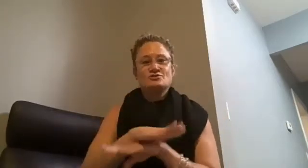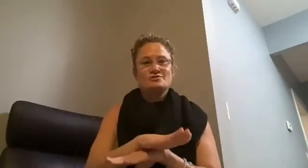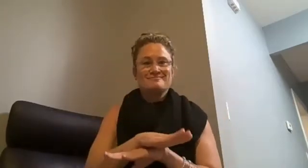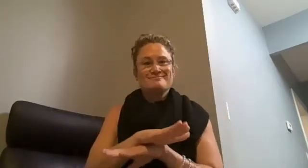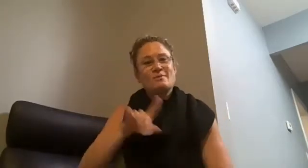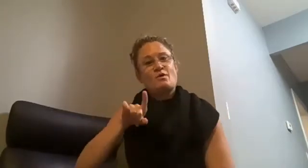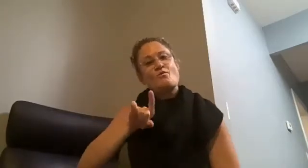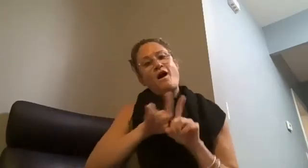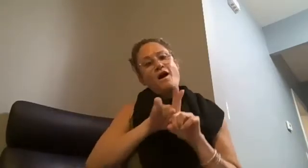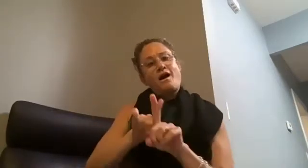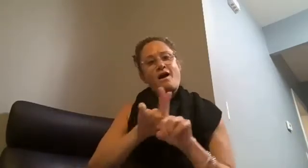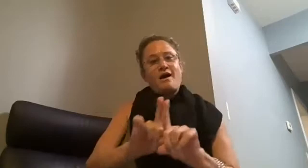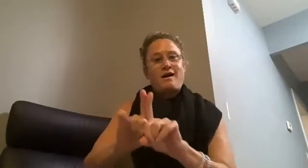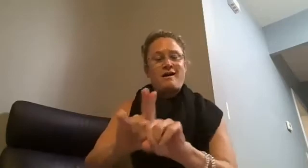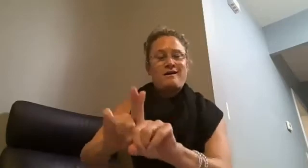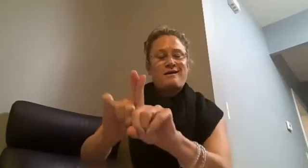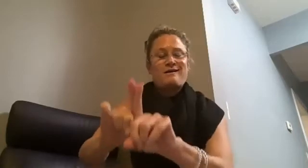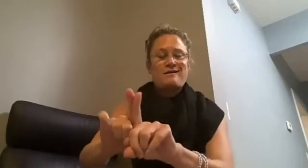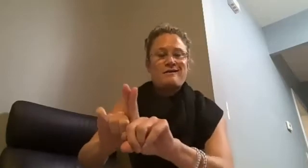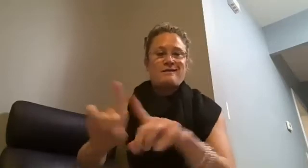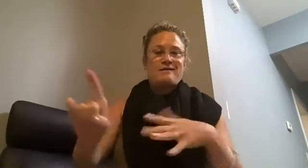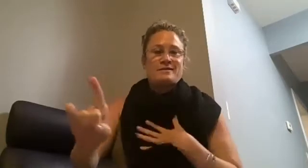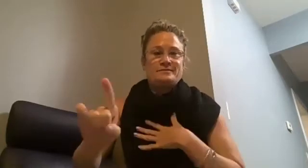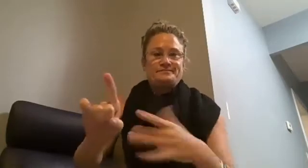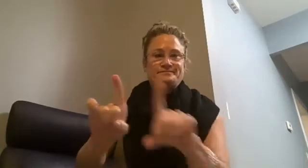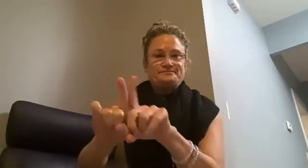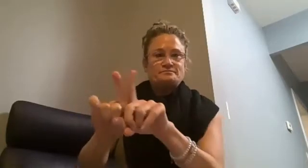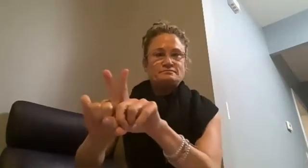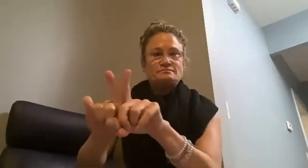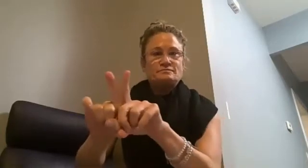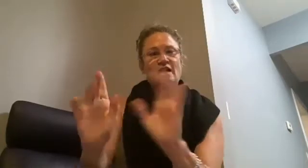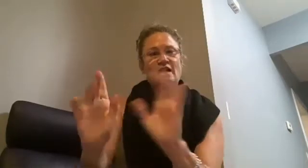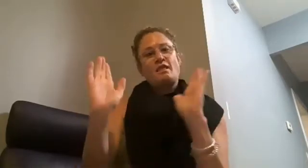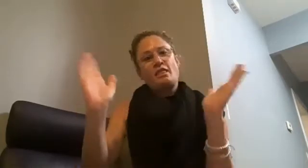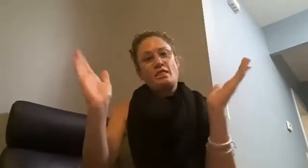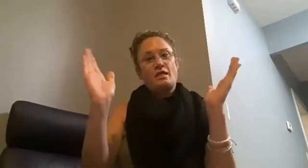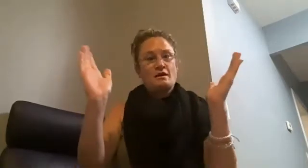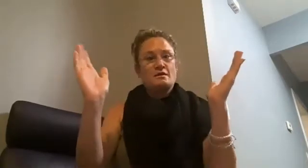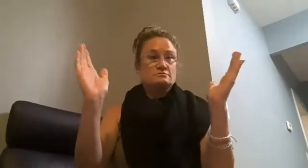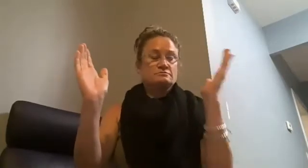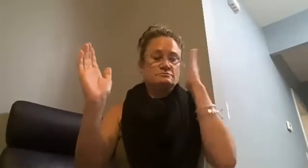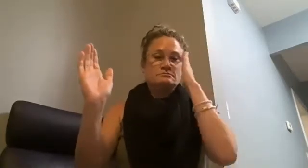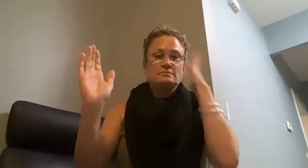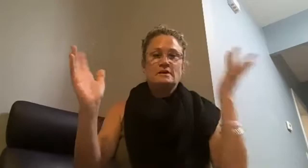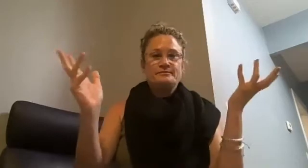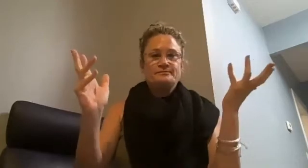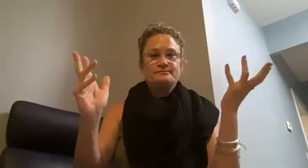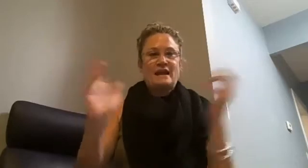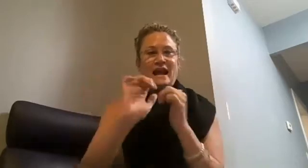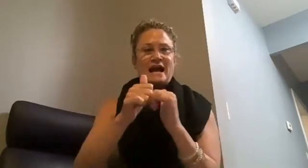Beach. And we're having this kind of like high level conversation about how the way to remove my alcoholism would be some sort of